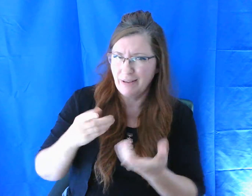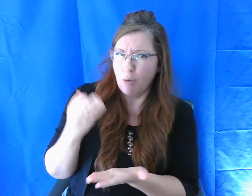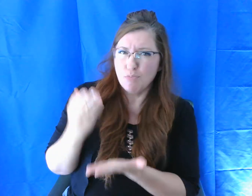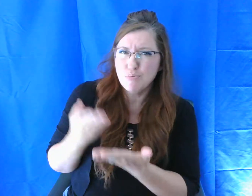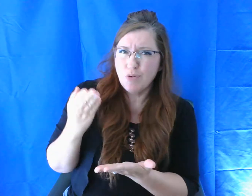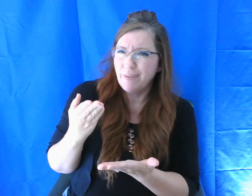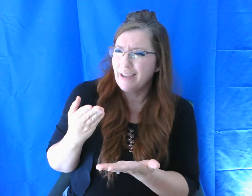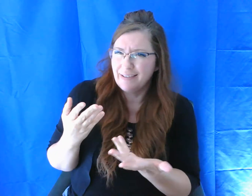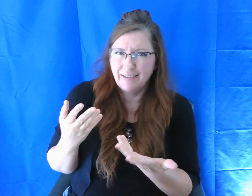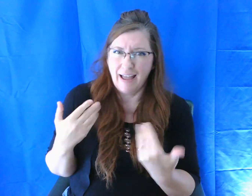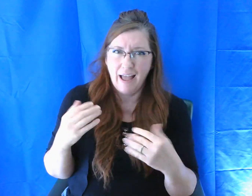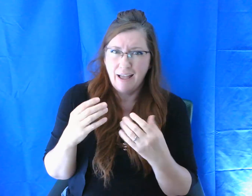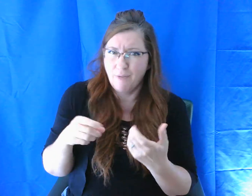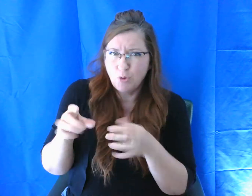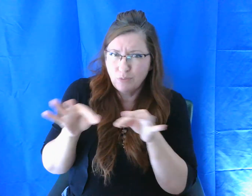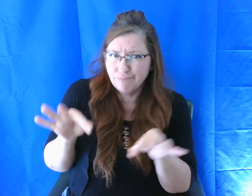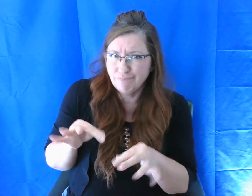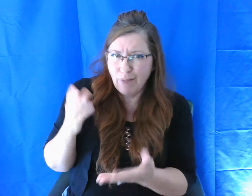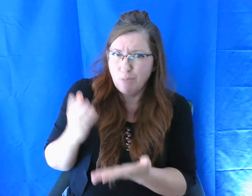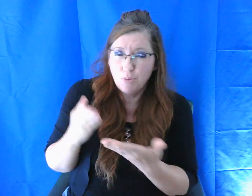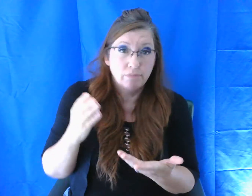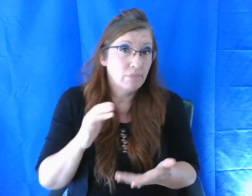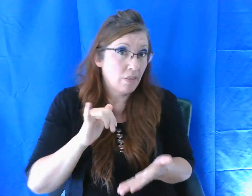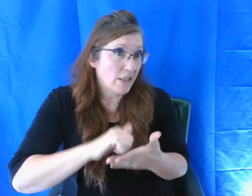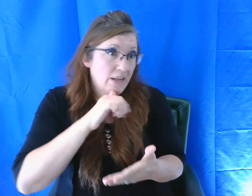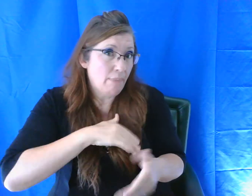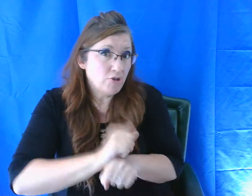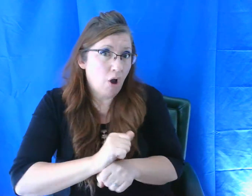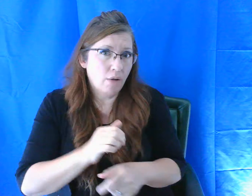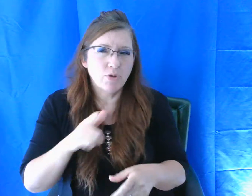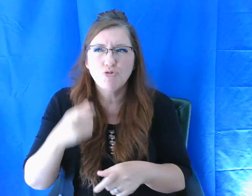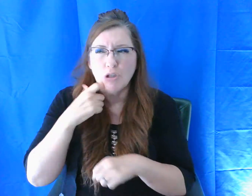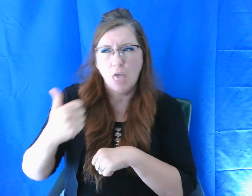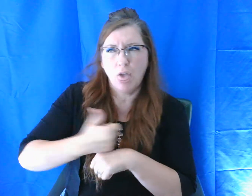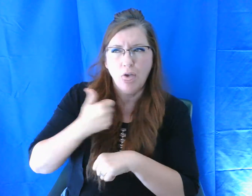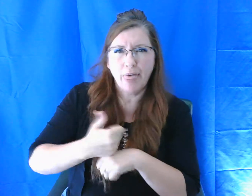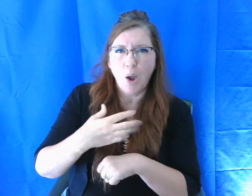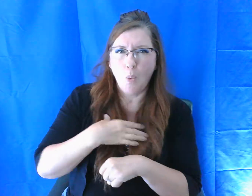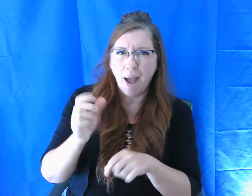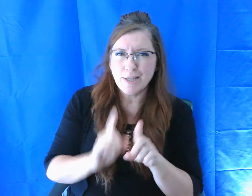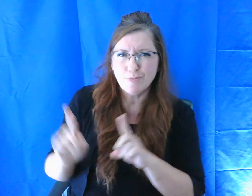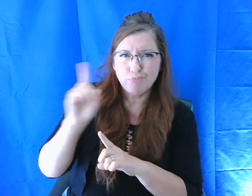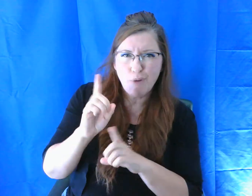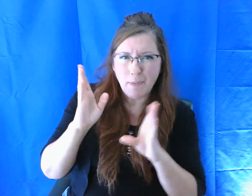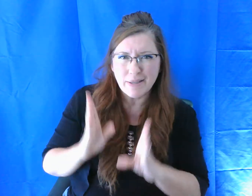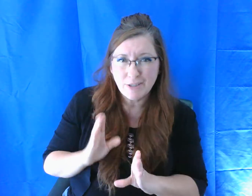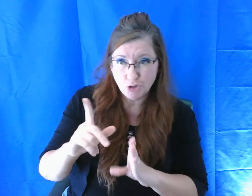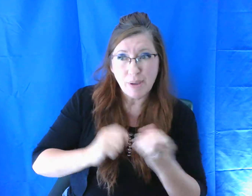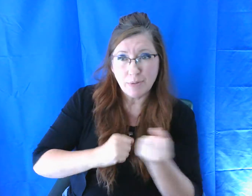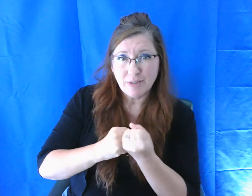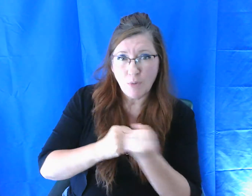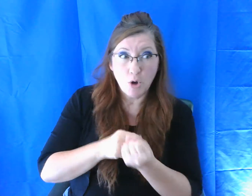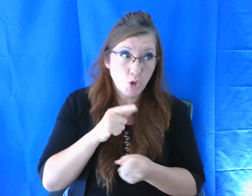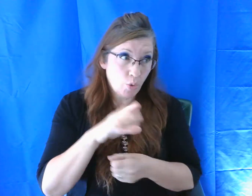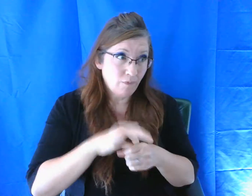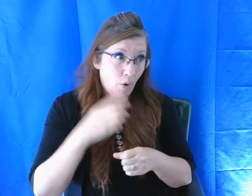You're going to have to bring that argument? That's not my job to say that. You just accused me of being a white supremacist. You should be able to back that up. Are you voting for Donald Trump? I sure am.